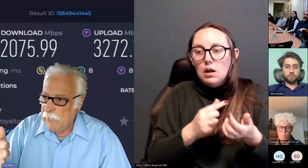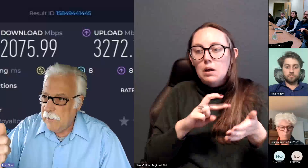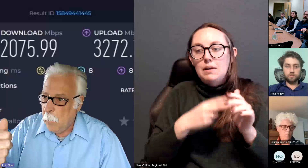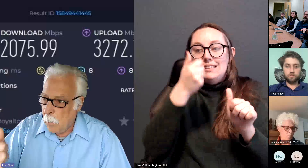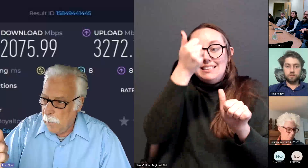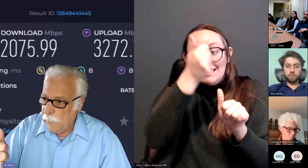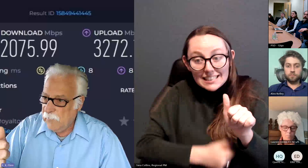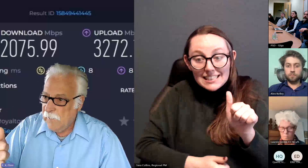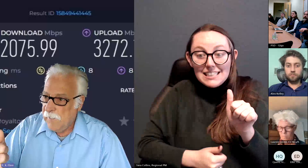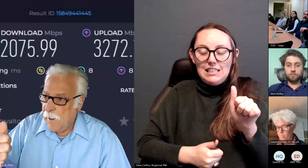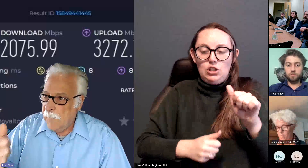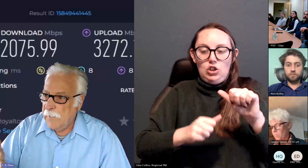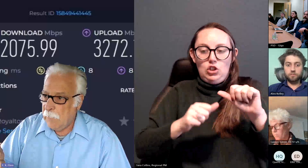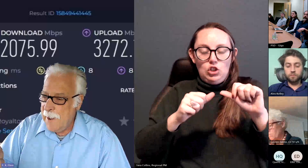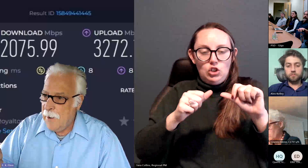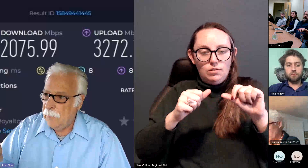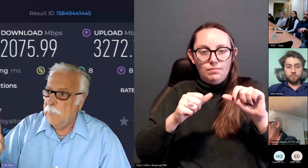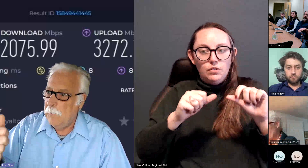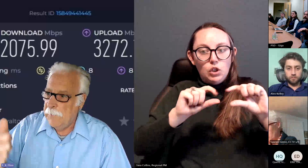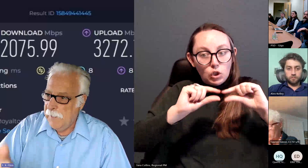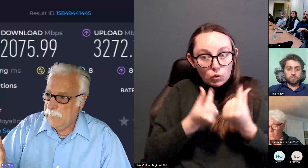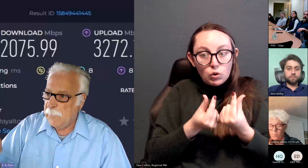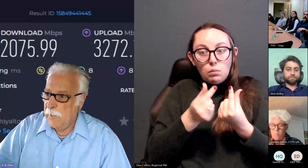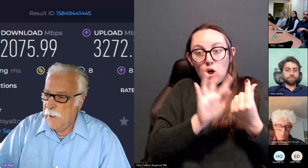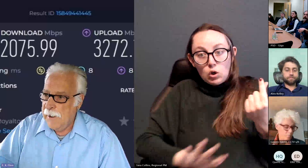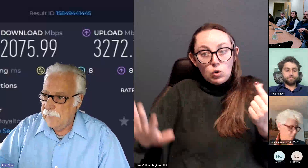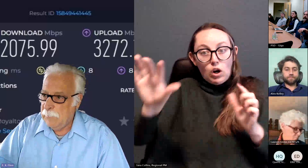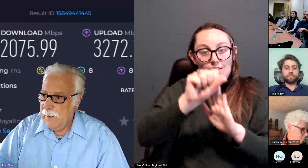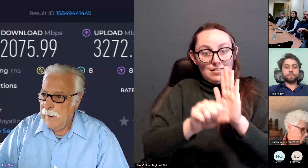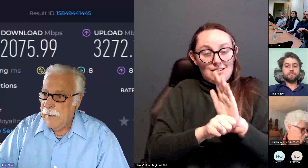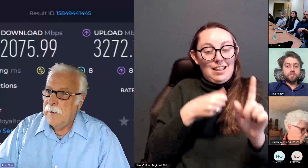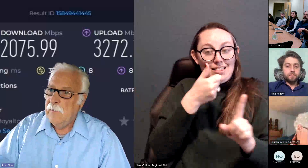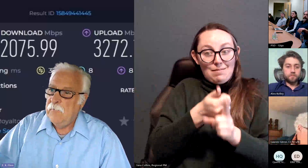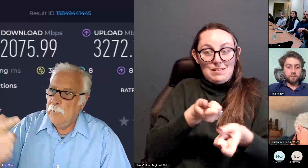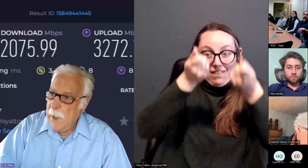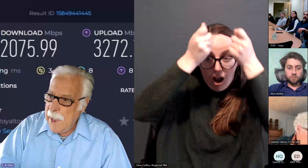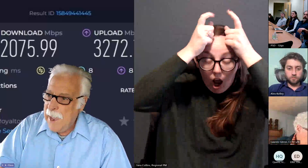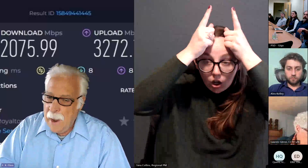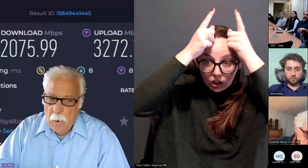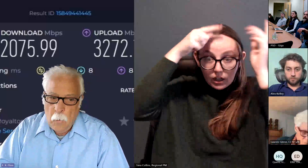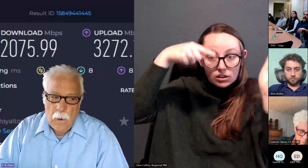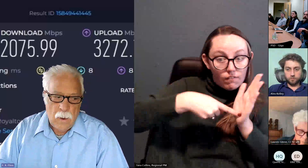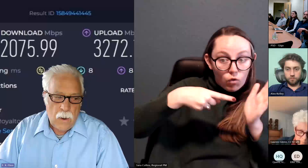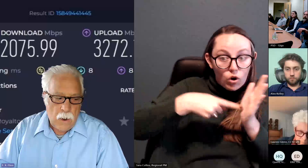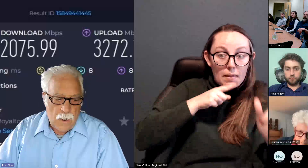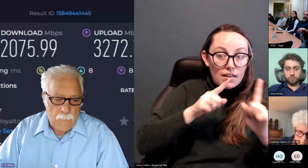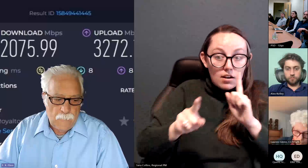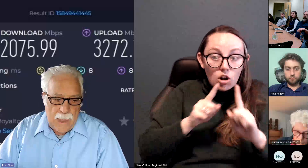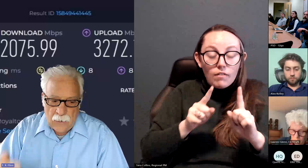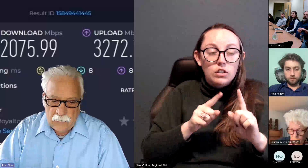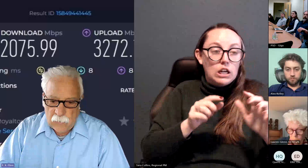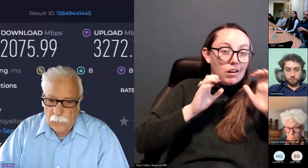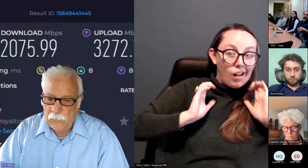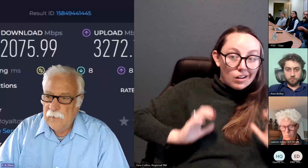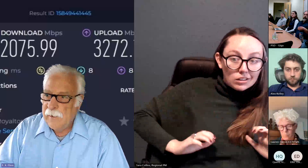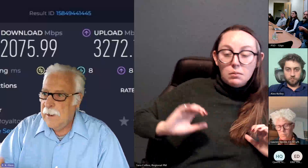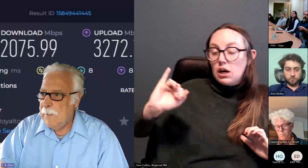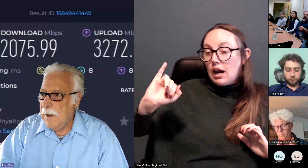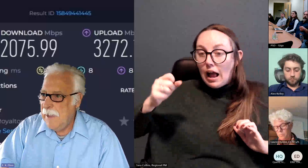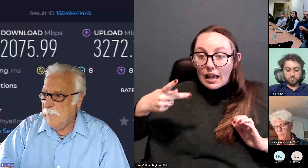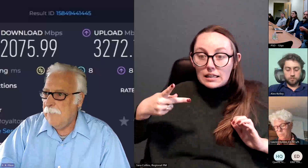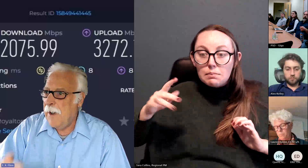affordability actually works on the ground with a customer and an ISP, to how